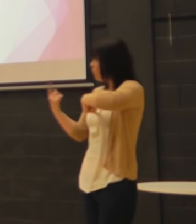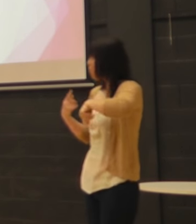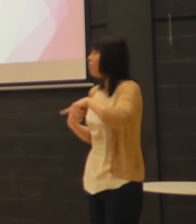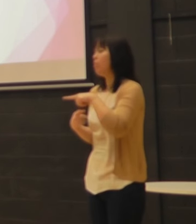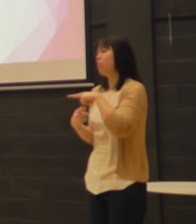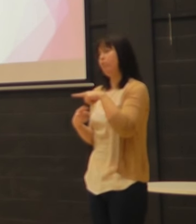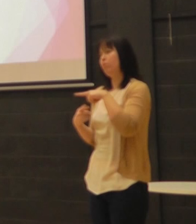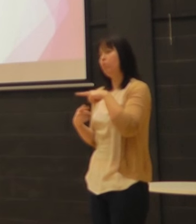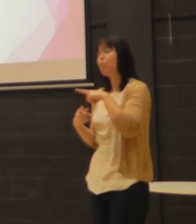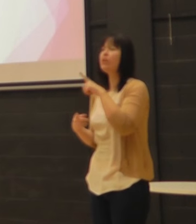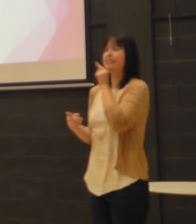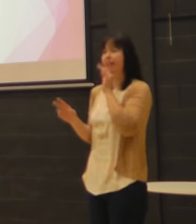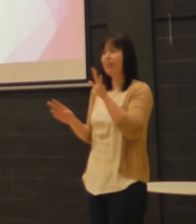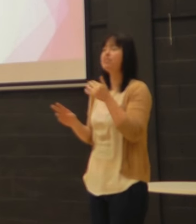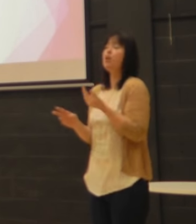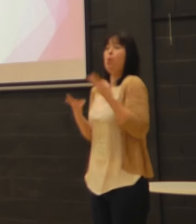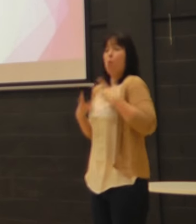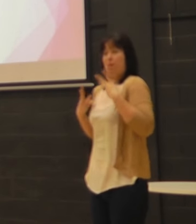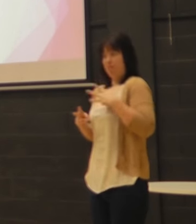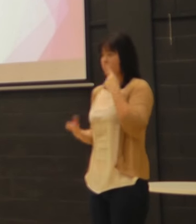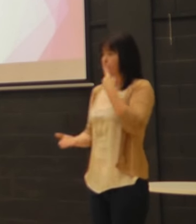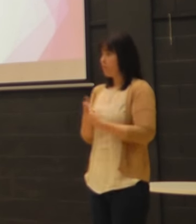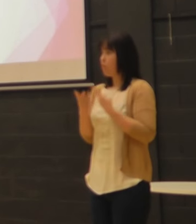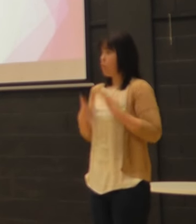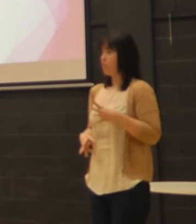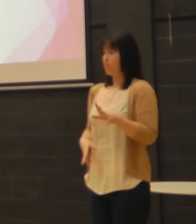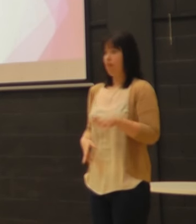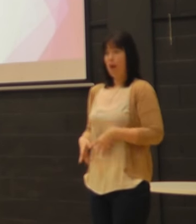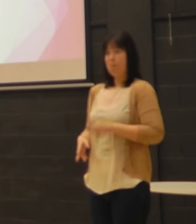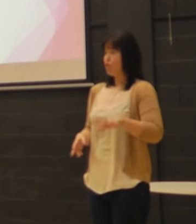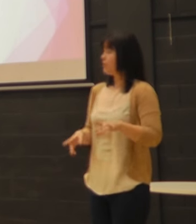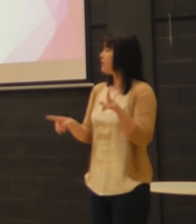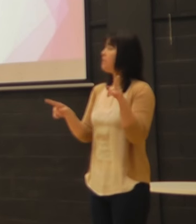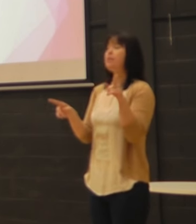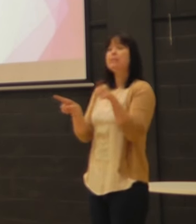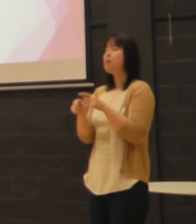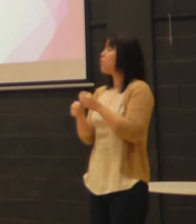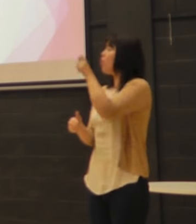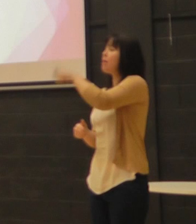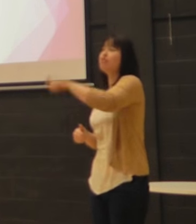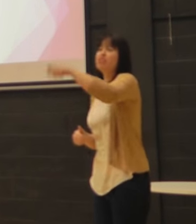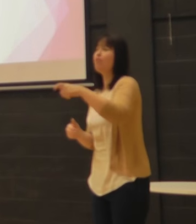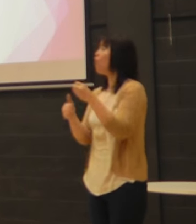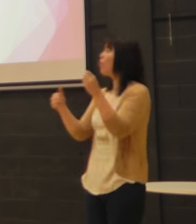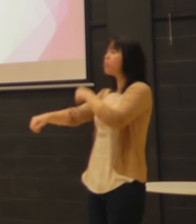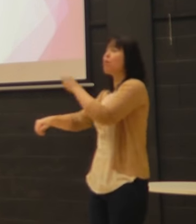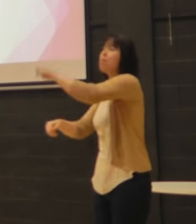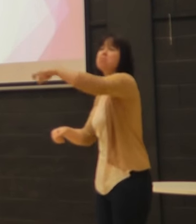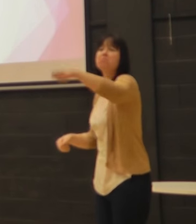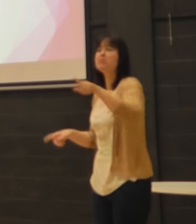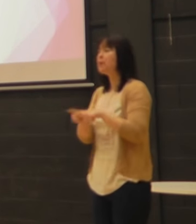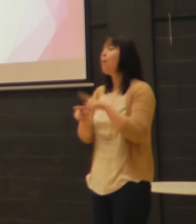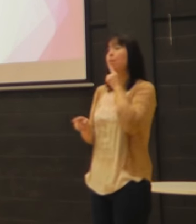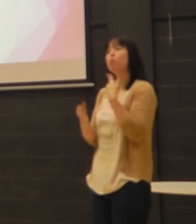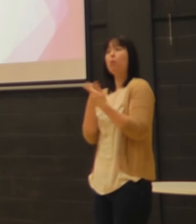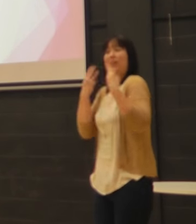women who choose an abortion are patients like any other. What we need from people is we need their